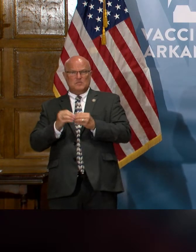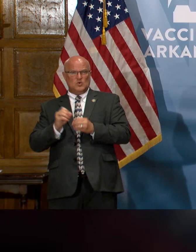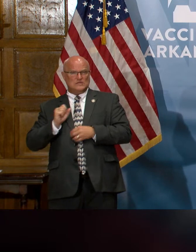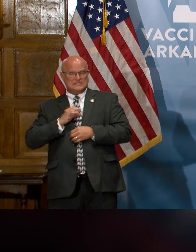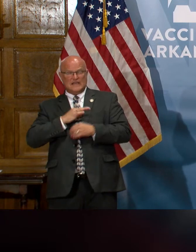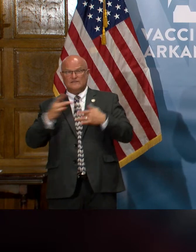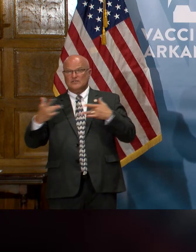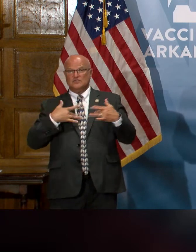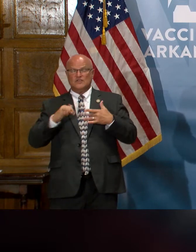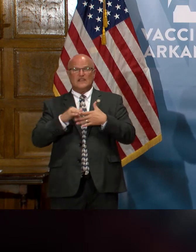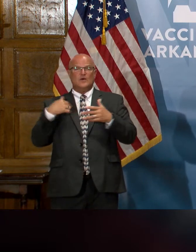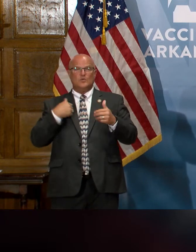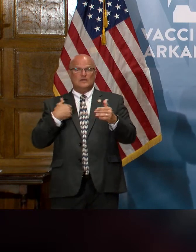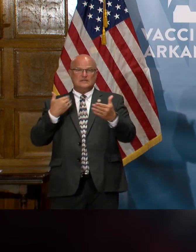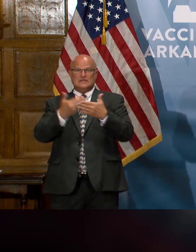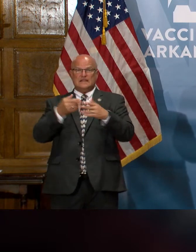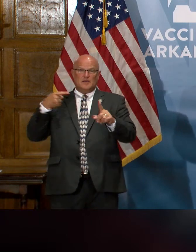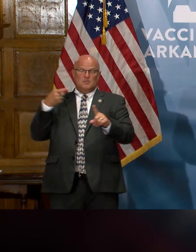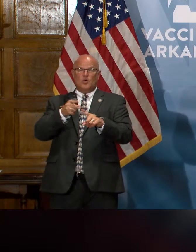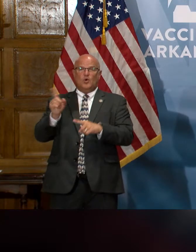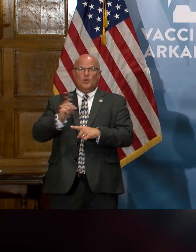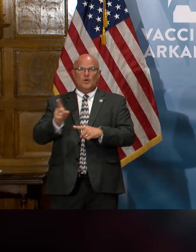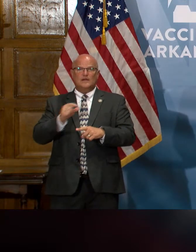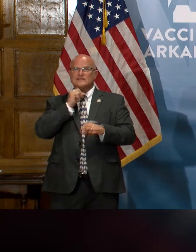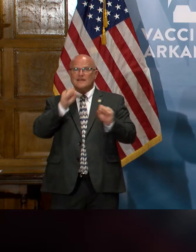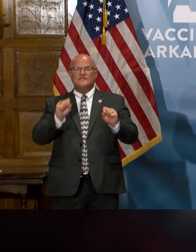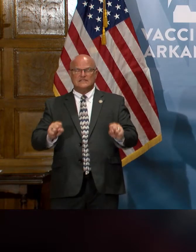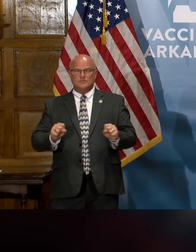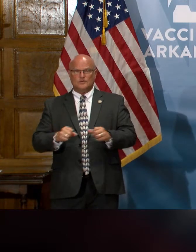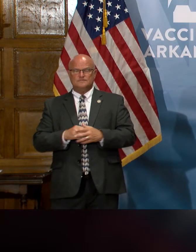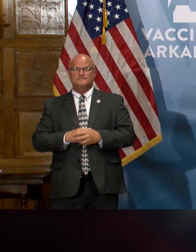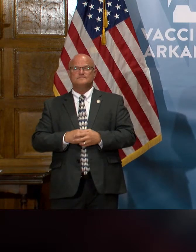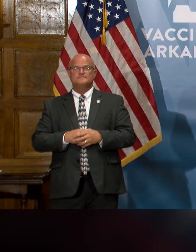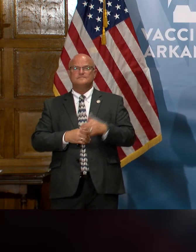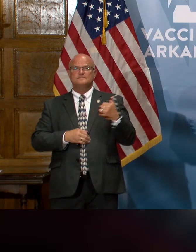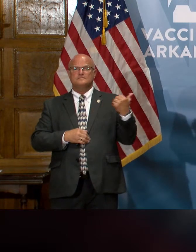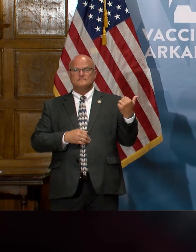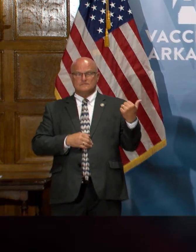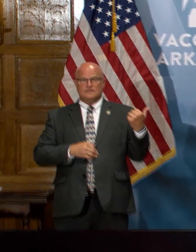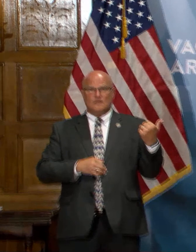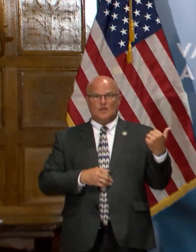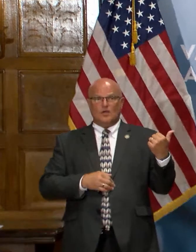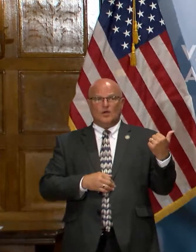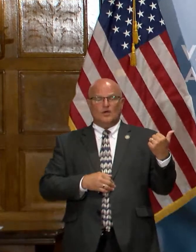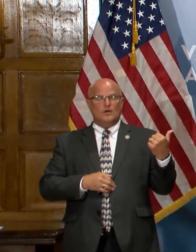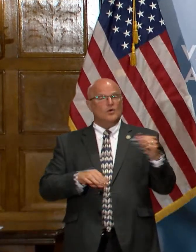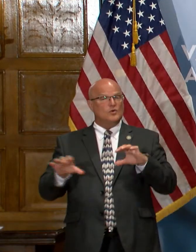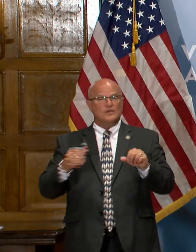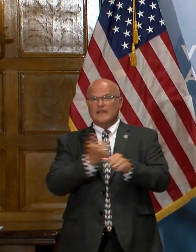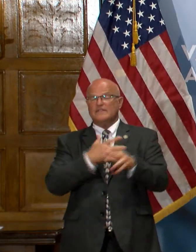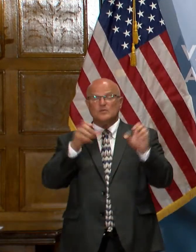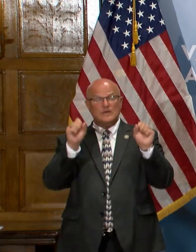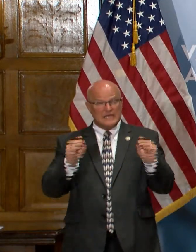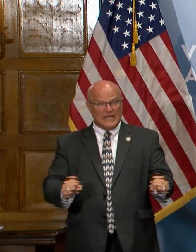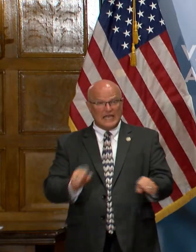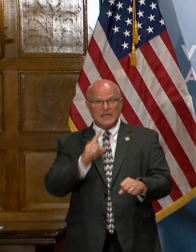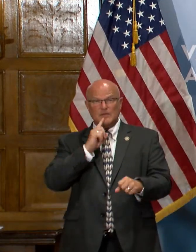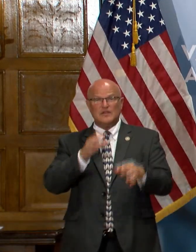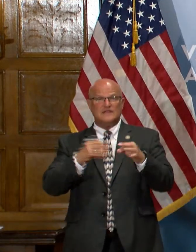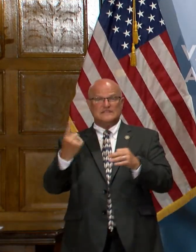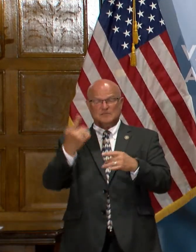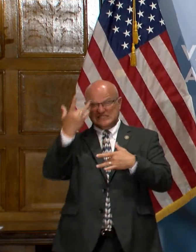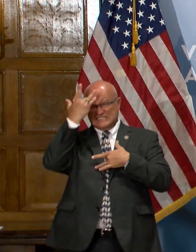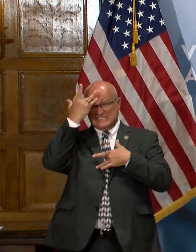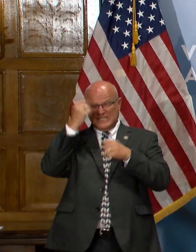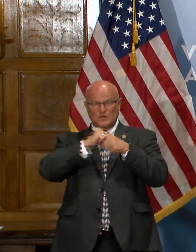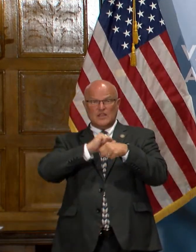you concerned that we could get to that point where it's just not feasible? Well, we're doing everything we can to make sure that if someone is